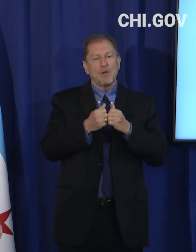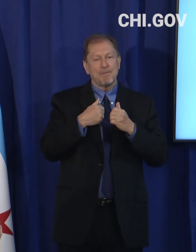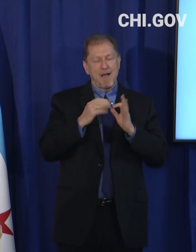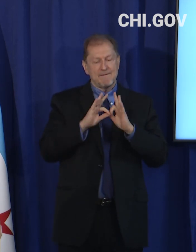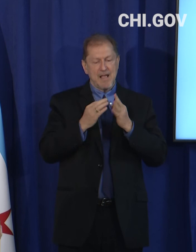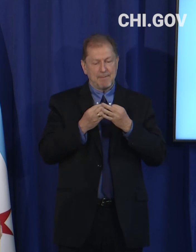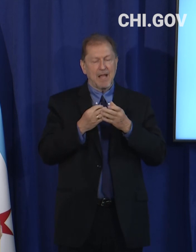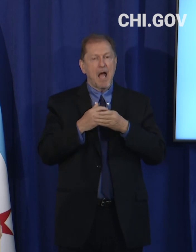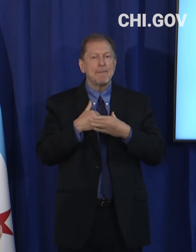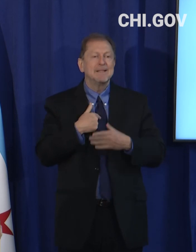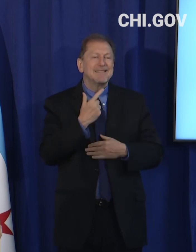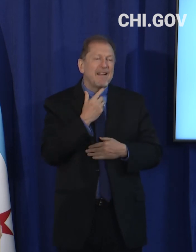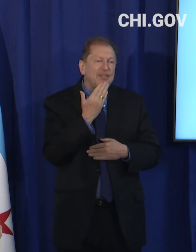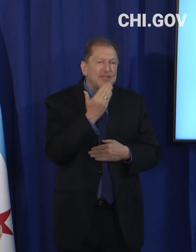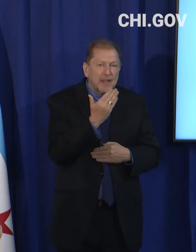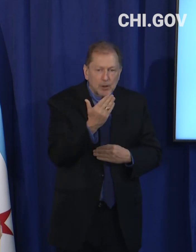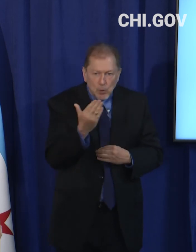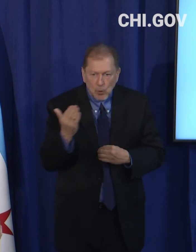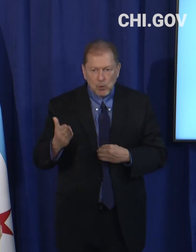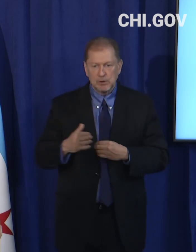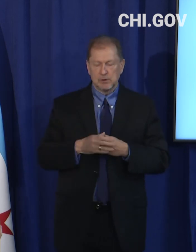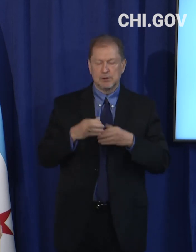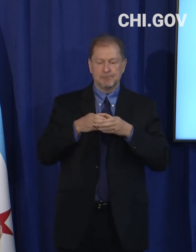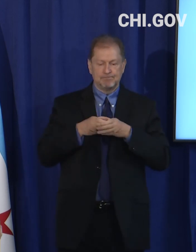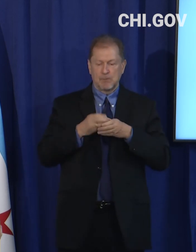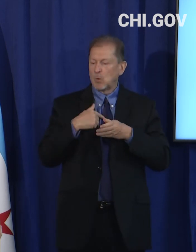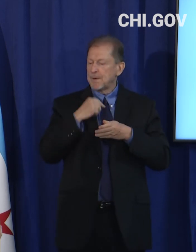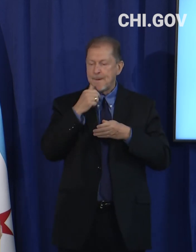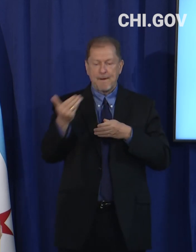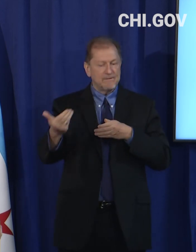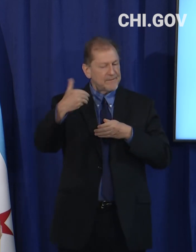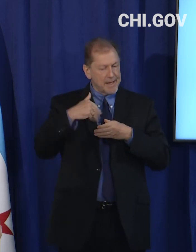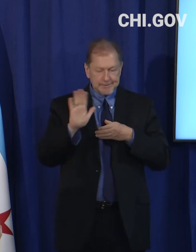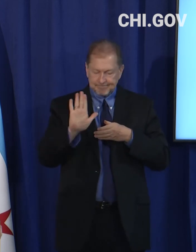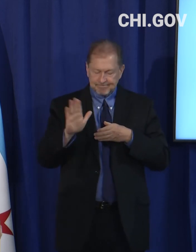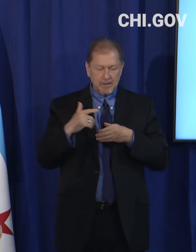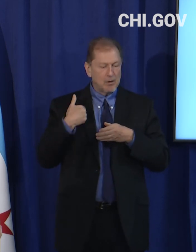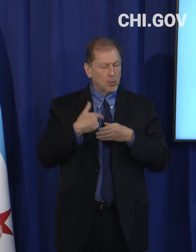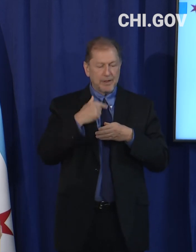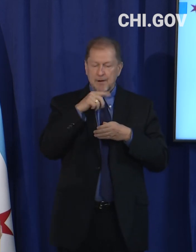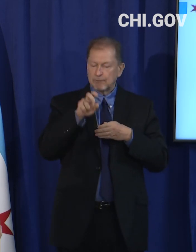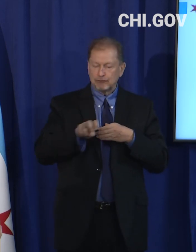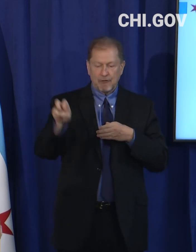to not have others over, and not to travel.